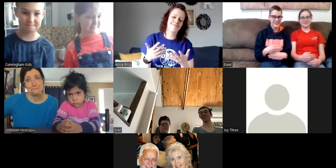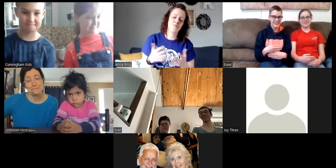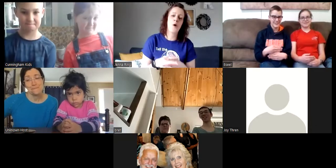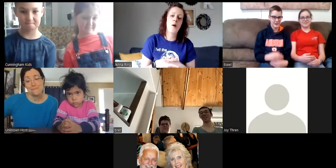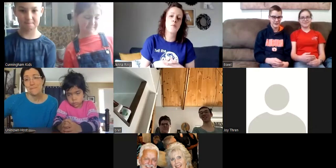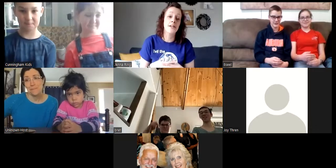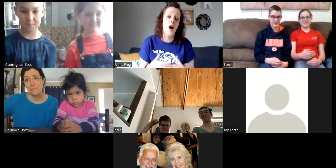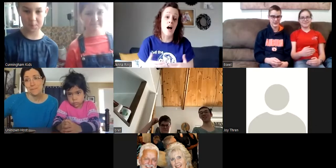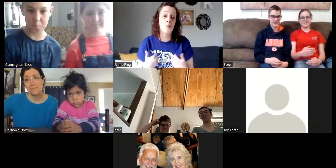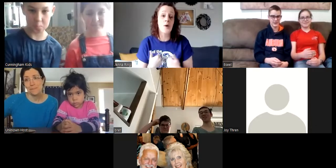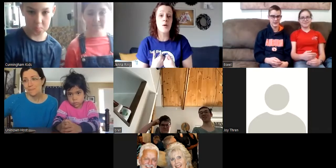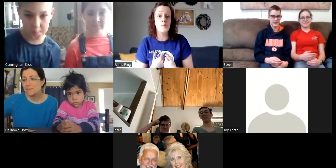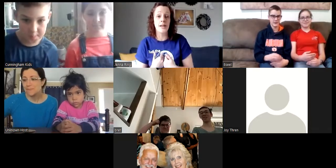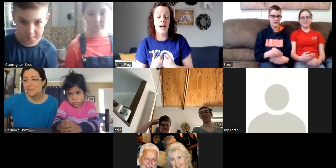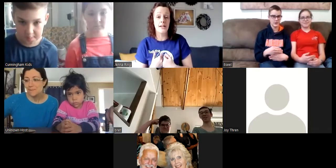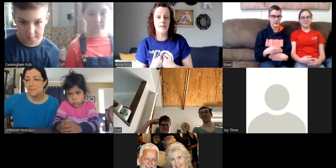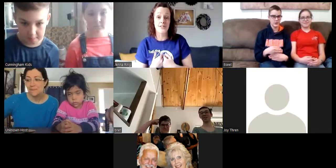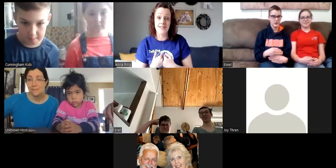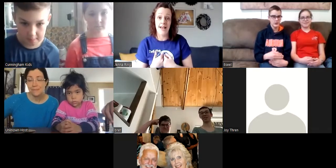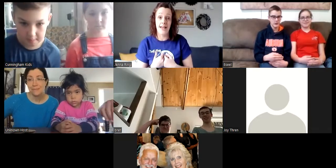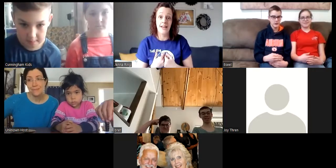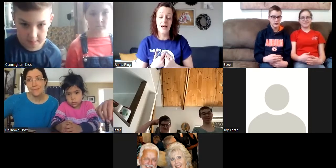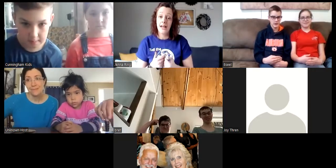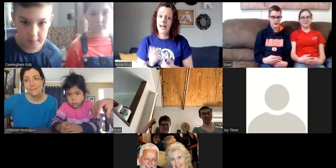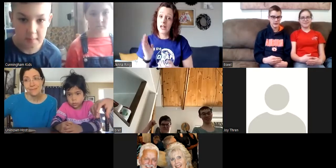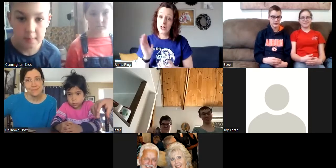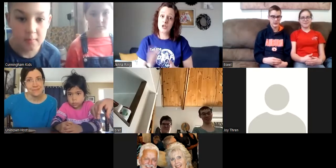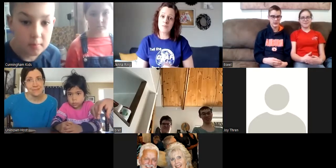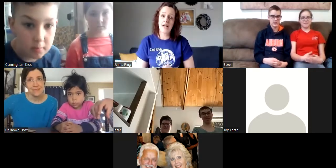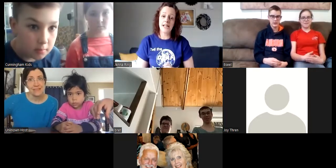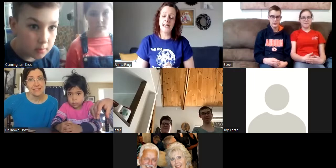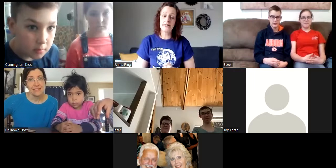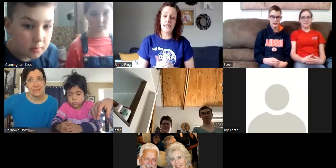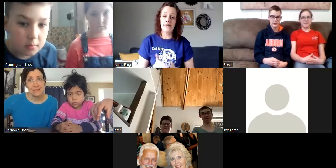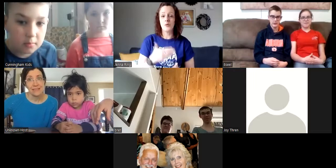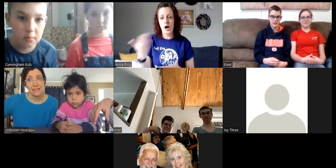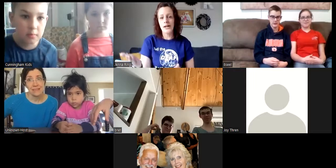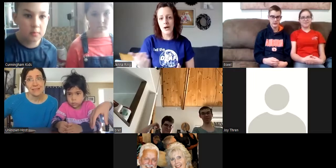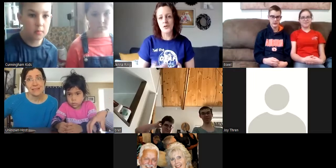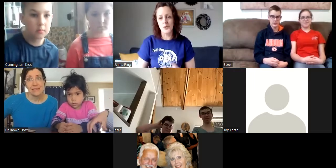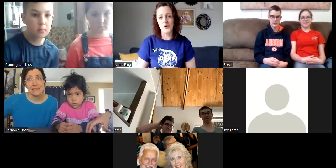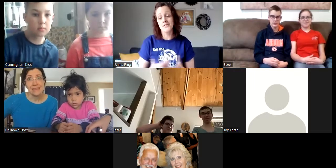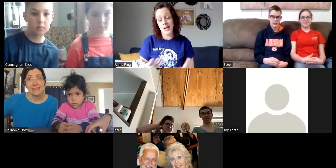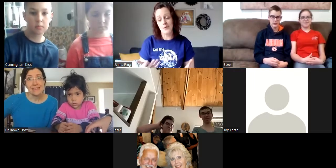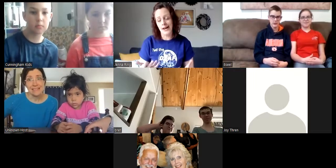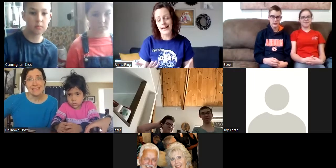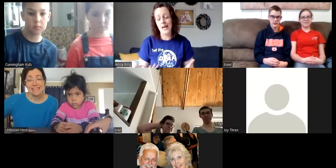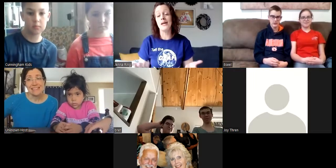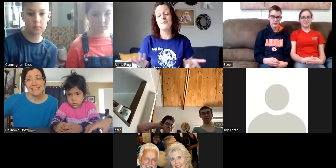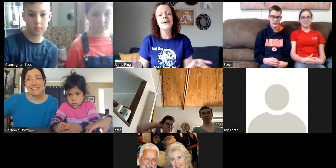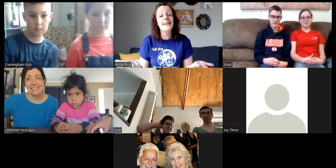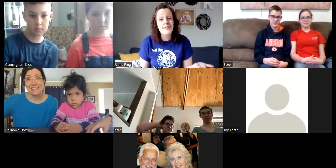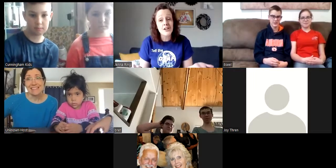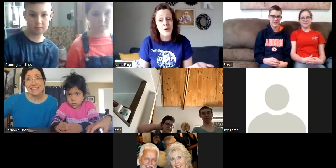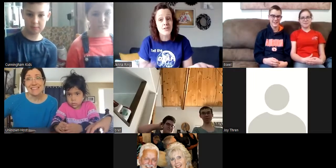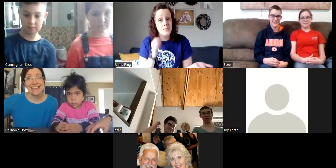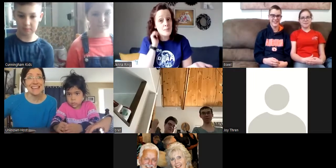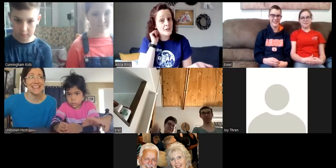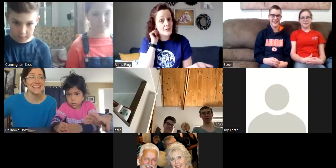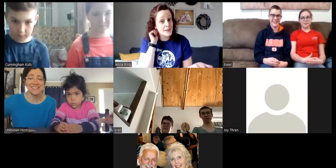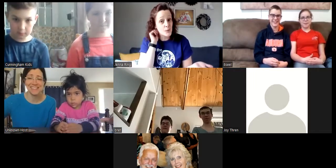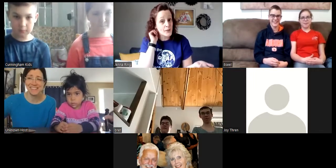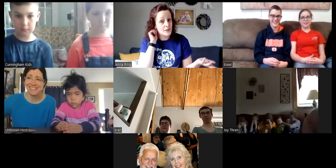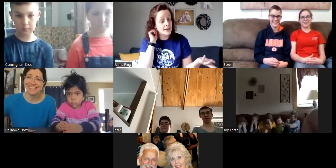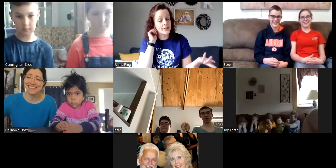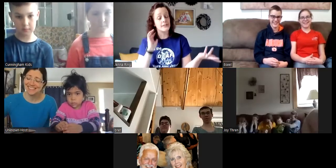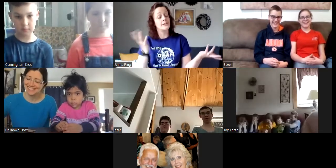I'm probably not. I'll probably be kind enough to say, excuse me, I need to leave and walk out the door the same way I came in. But you never know. Some